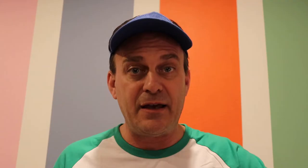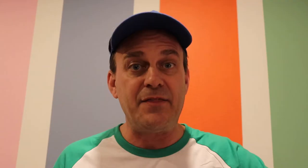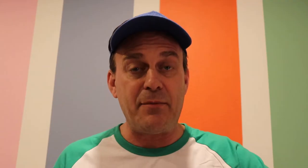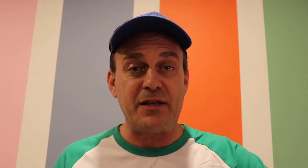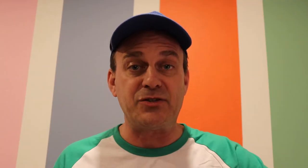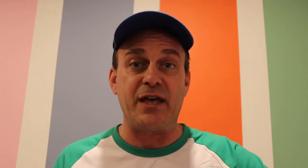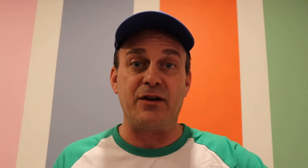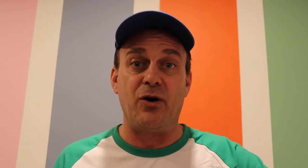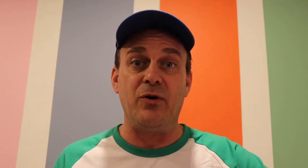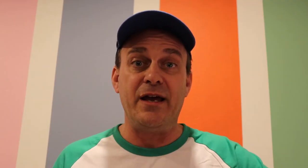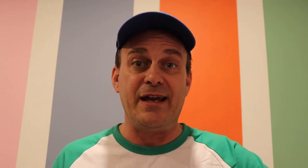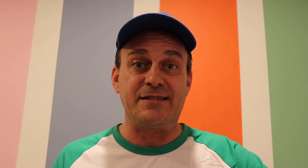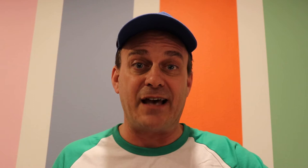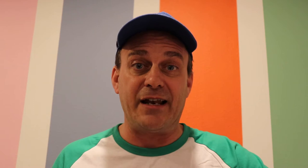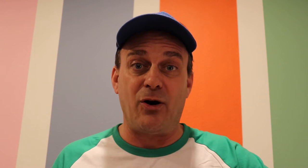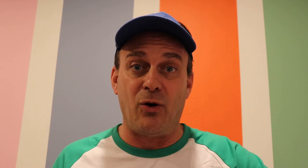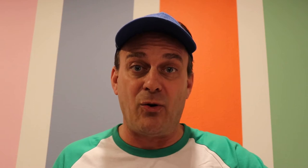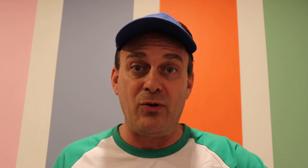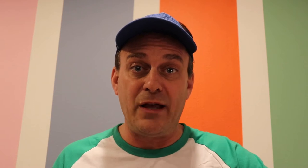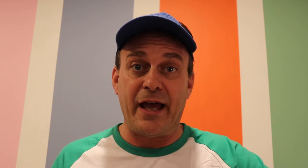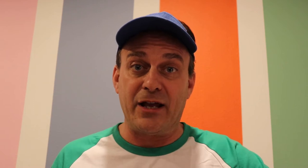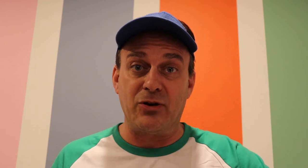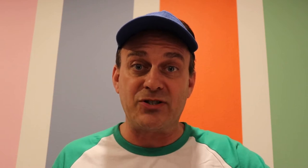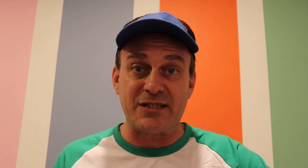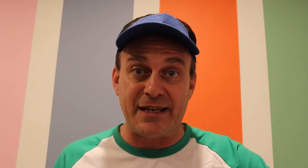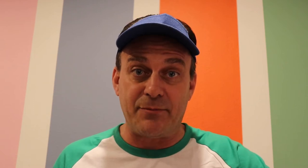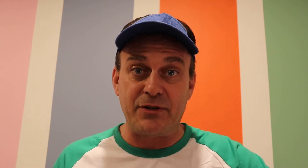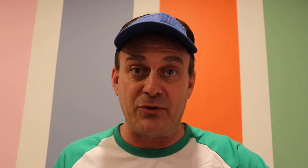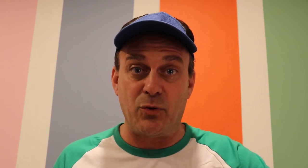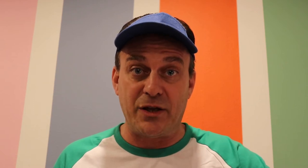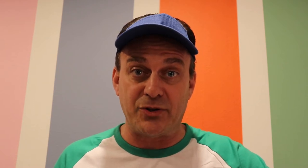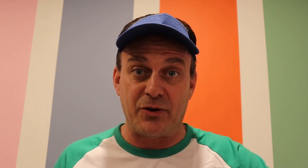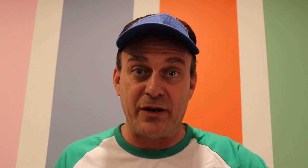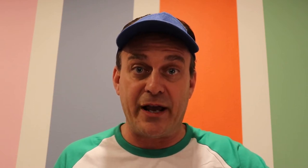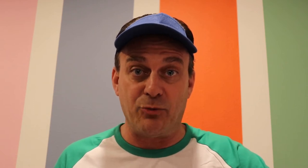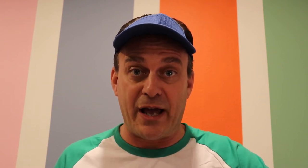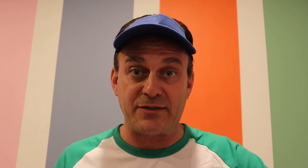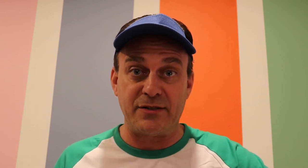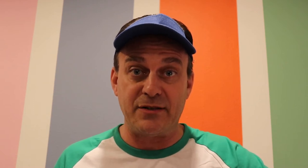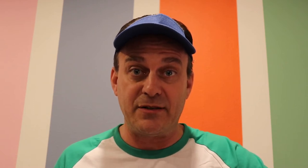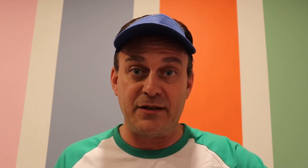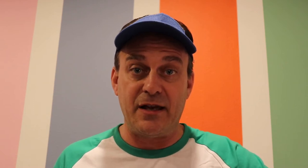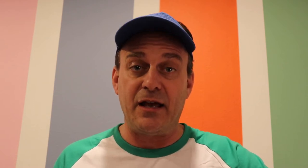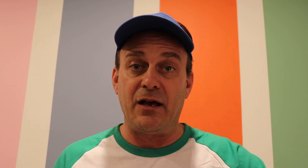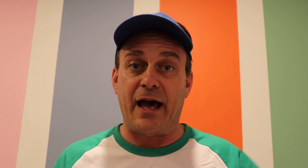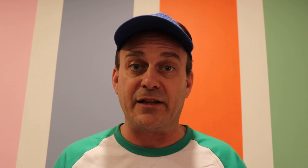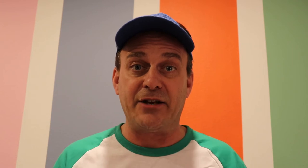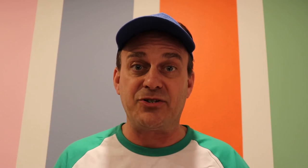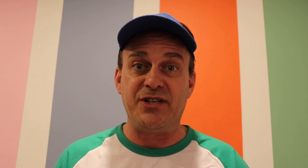That means they go inside a hole and go to sleep during the winter and rest. Alligators dig